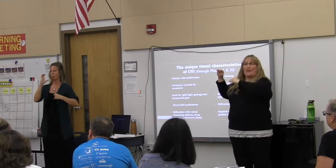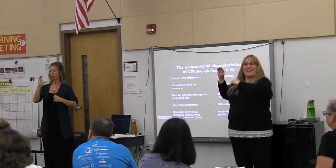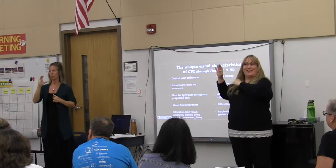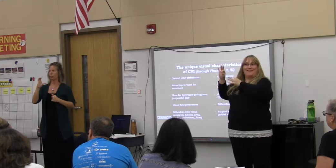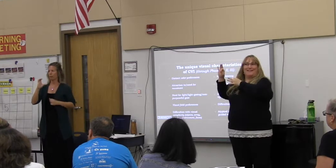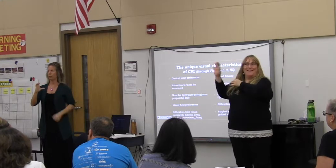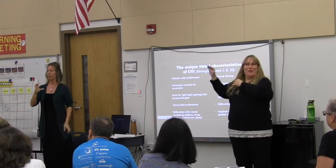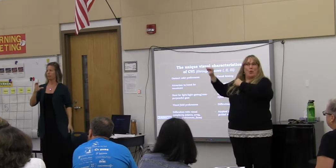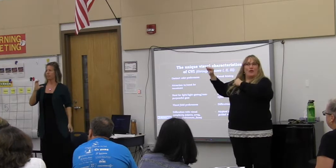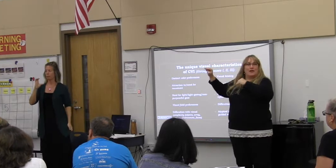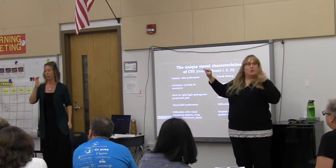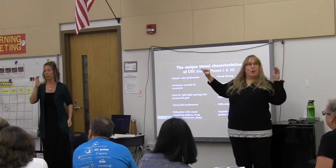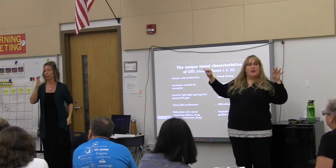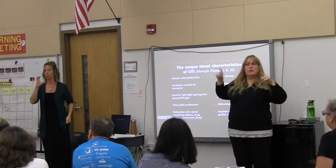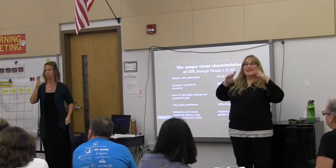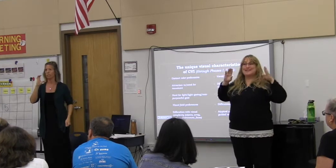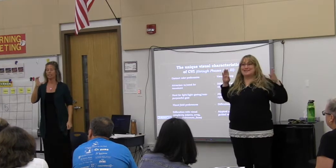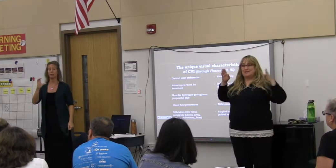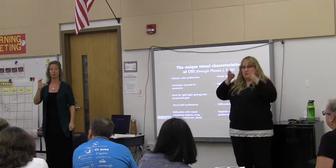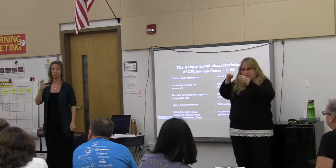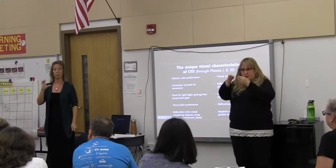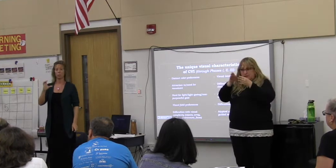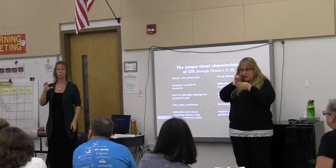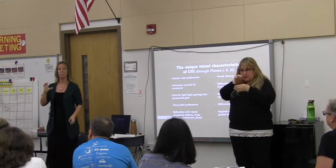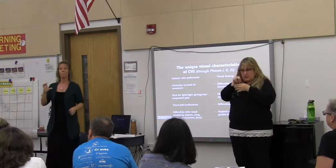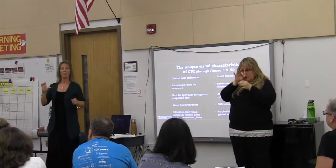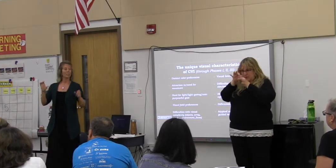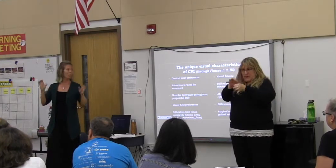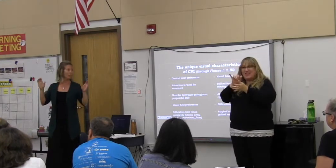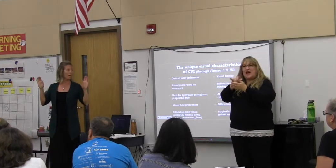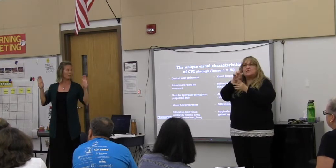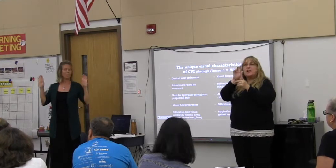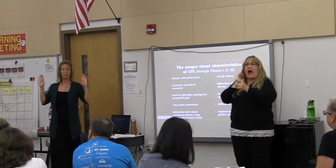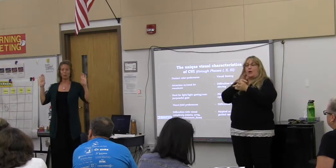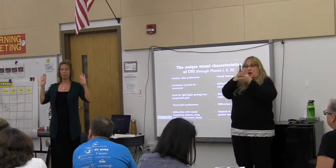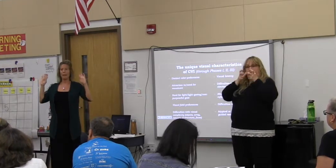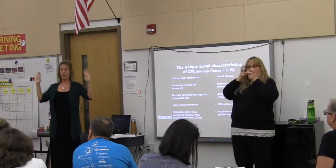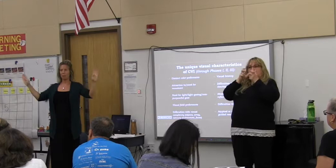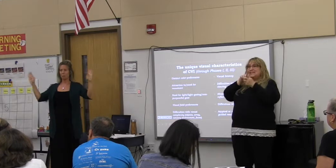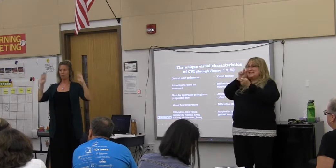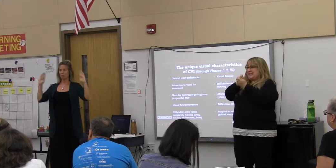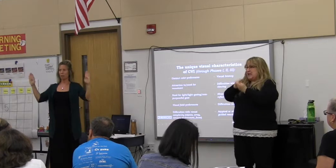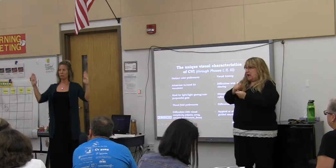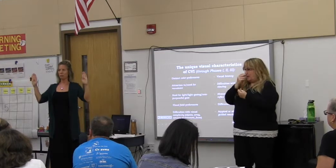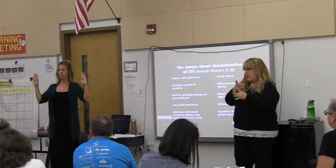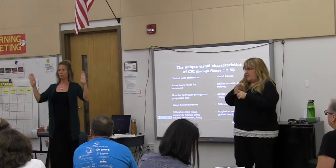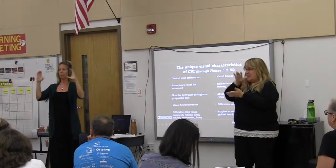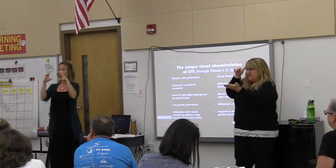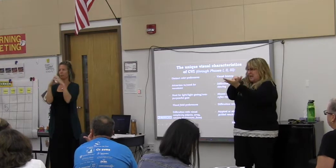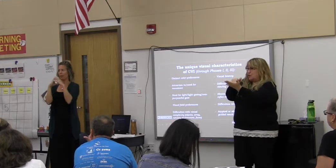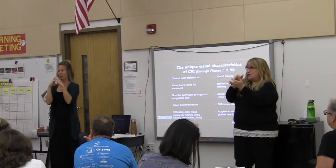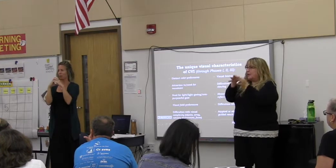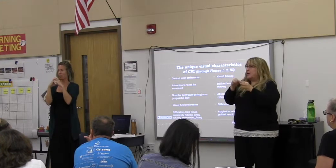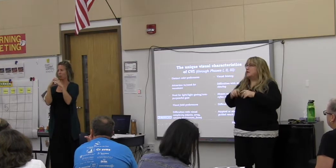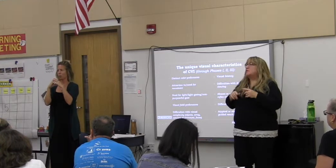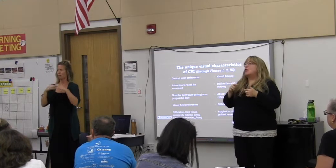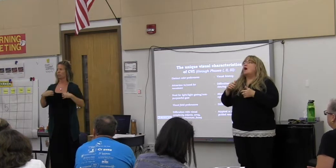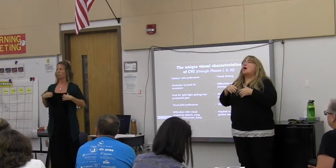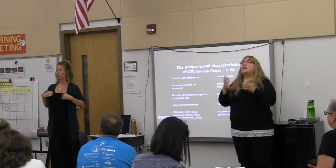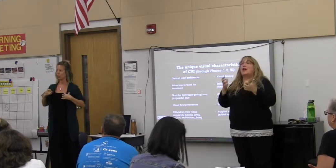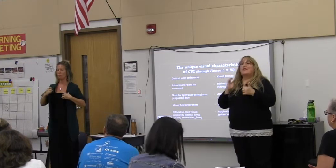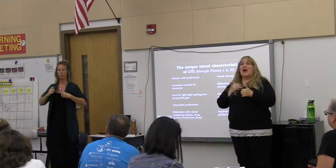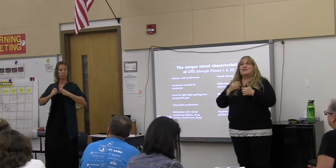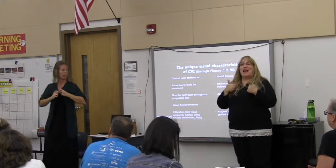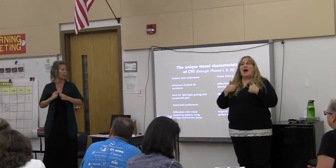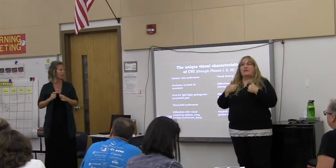but central is really where we get that detailed information. So a lot of our little ones have the peripheral, but they don't have the central yet.